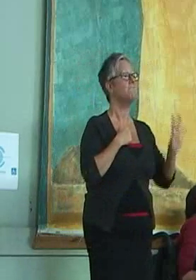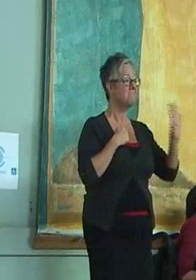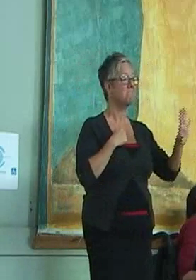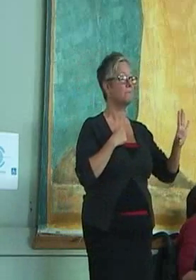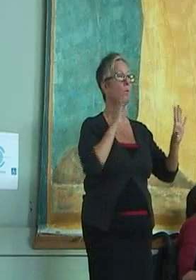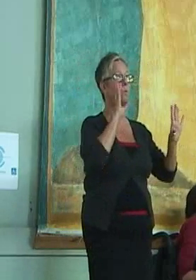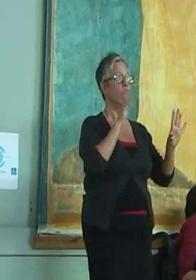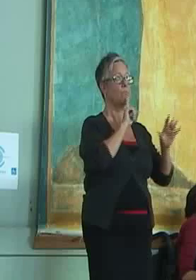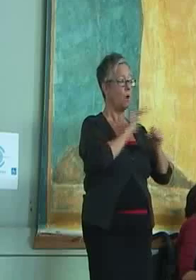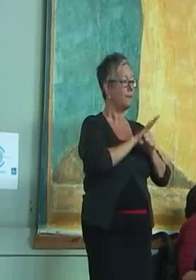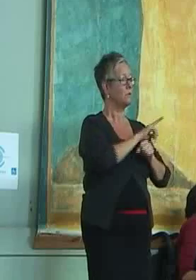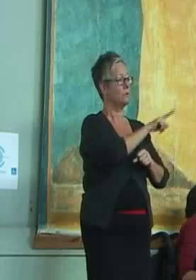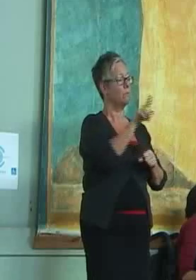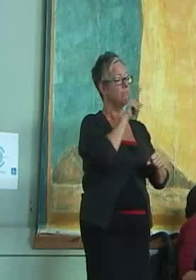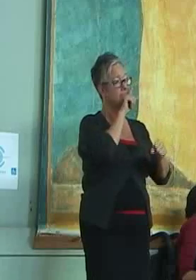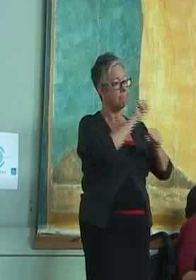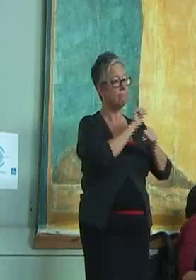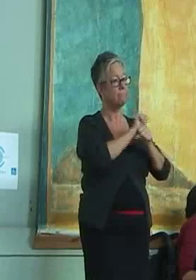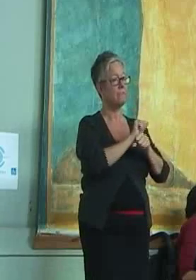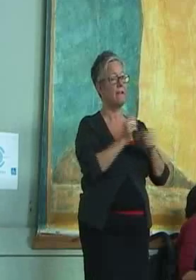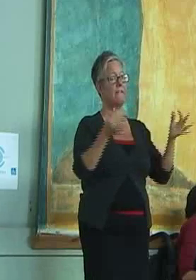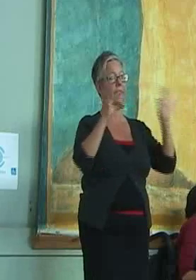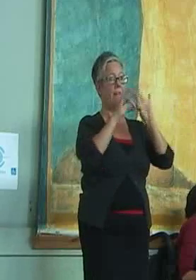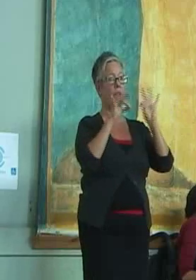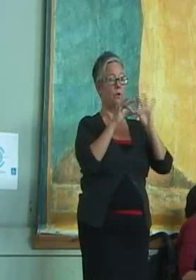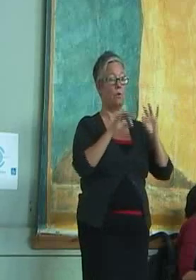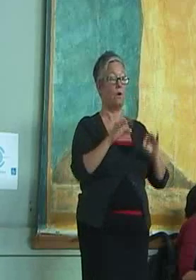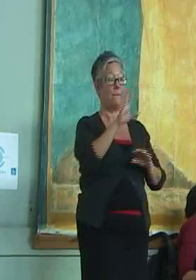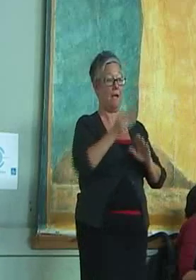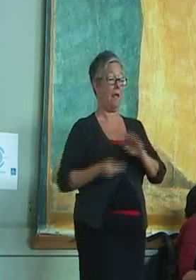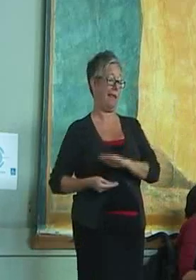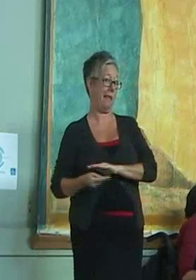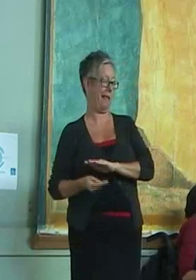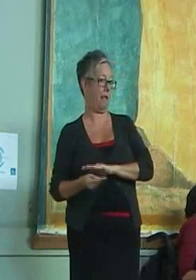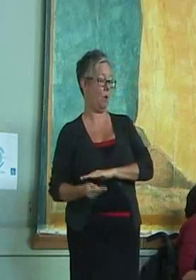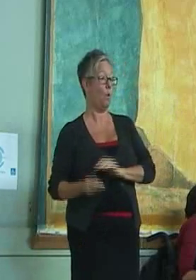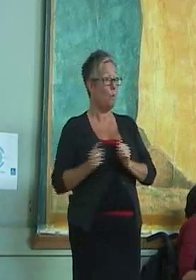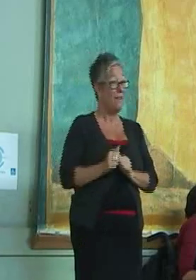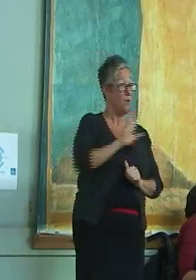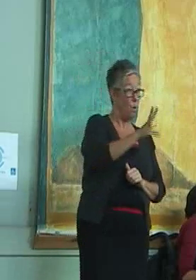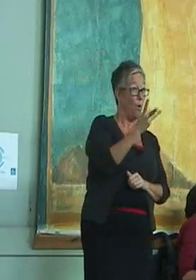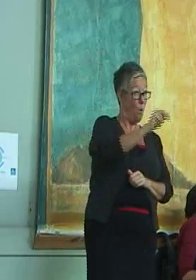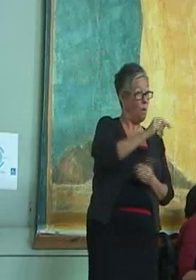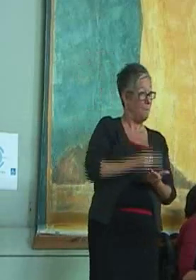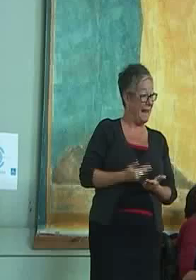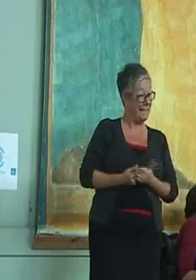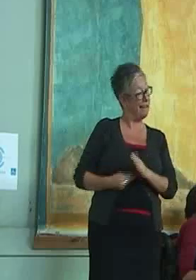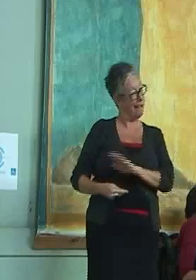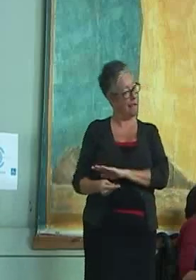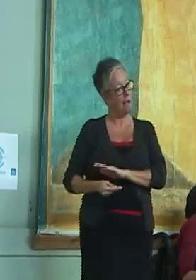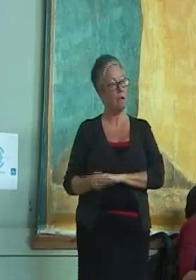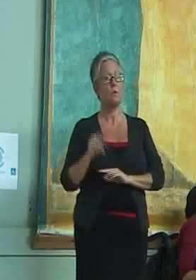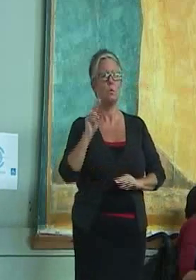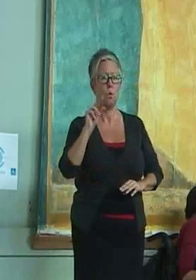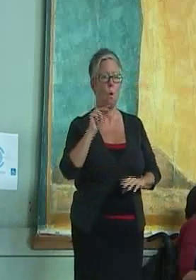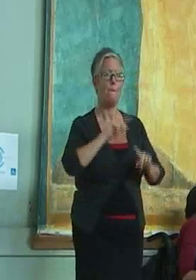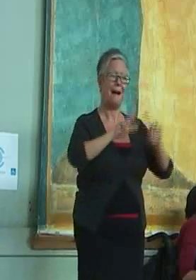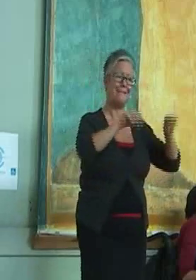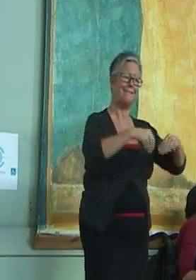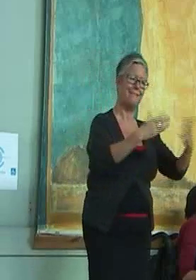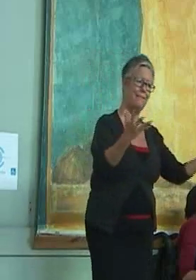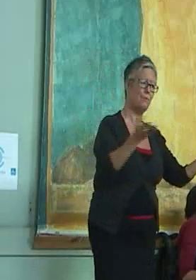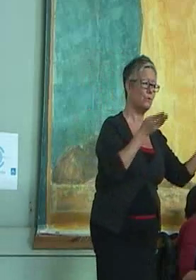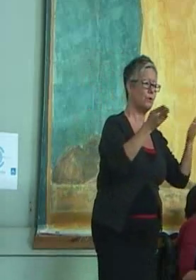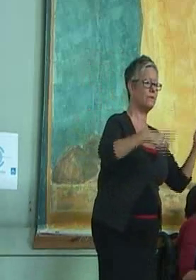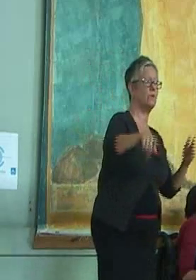you, not by trying to bribe you with your own money, but delivering the services you deserve and that will